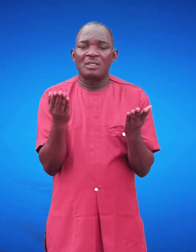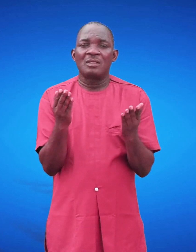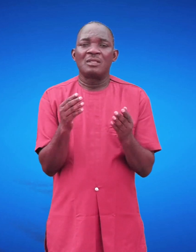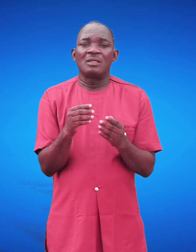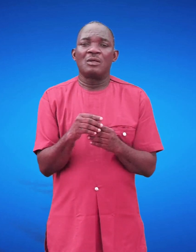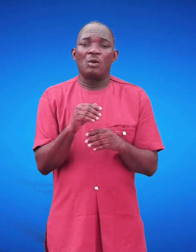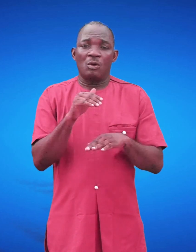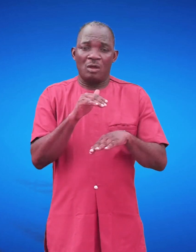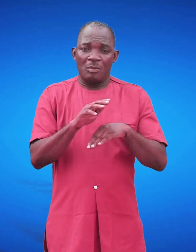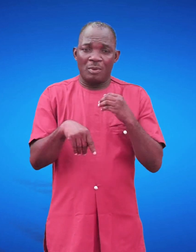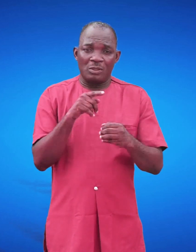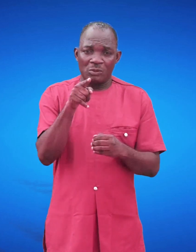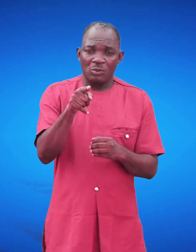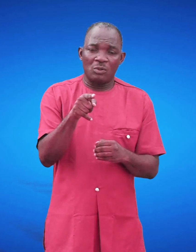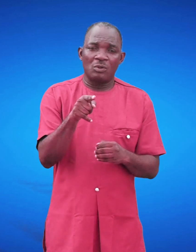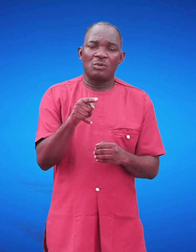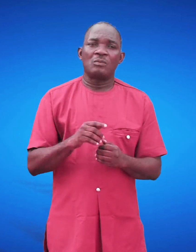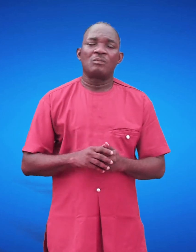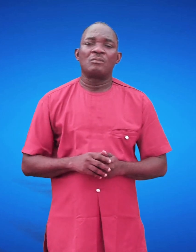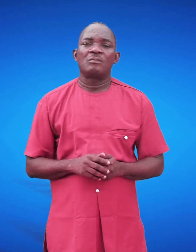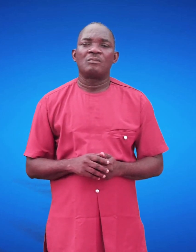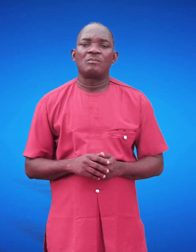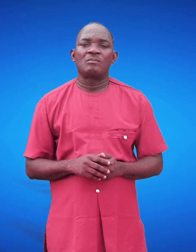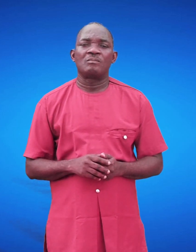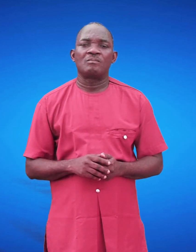you if required.